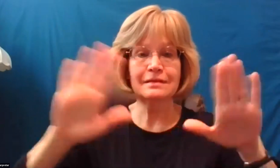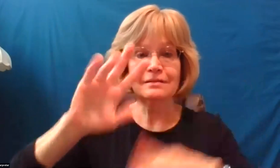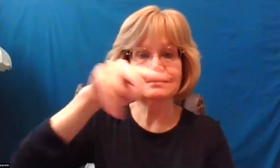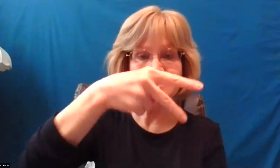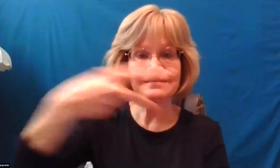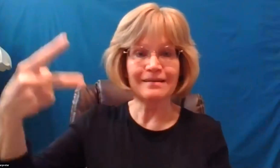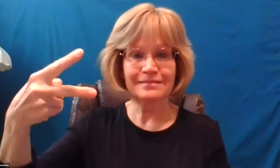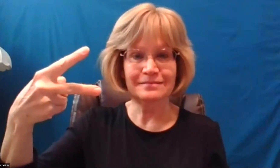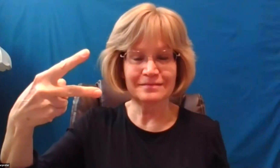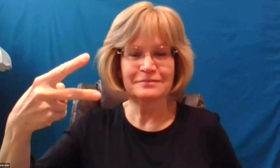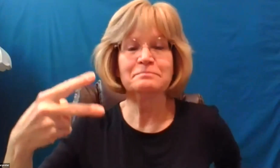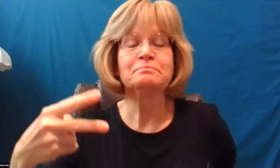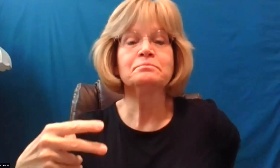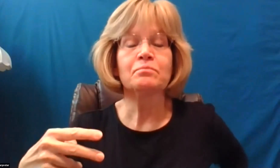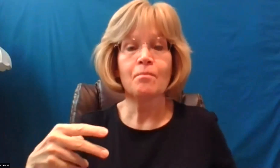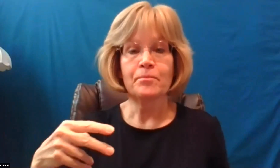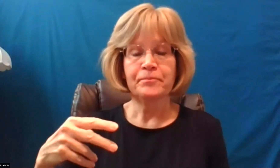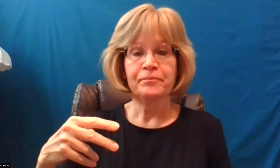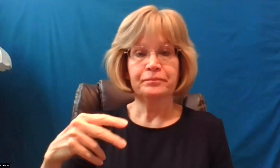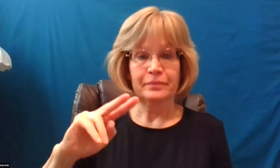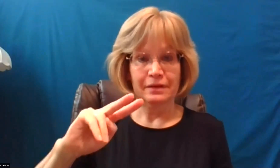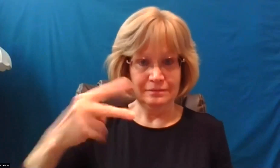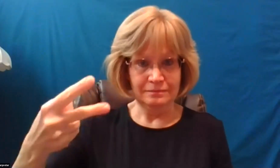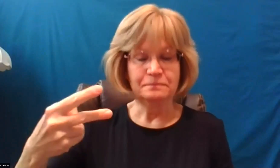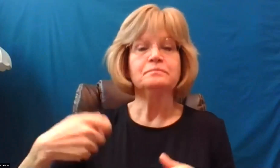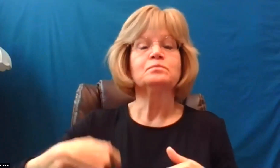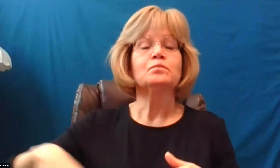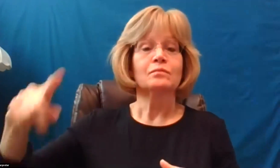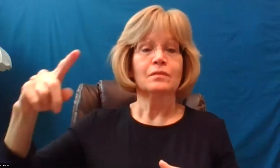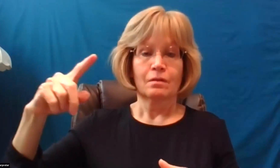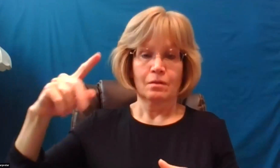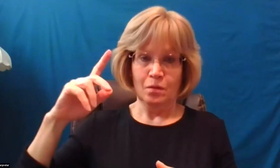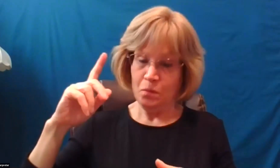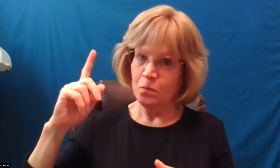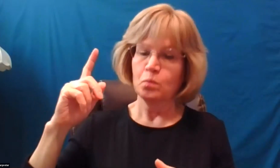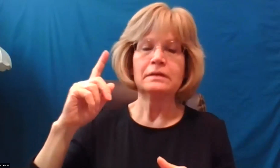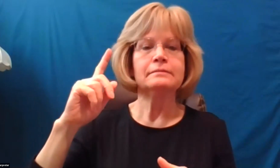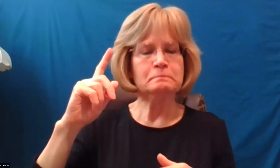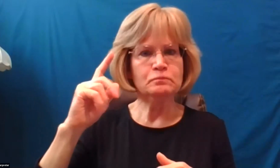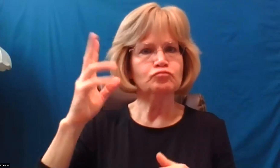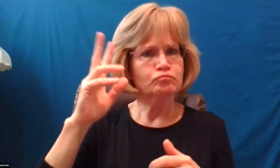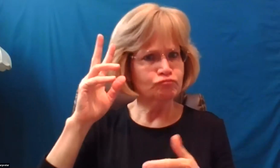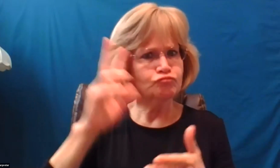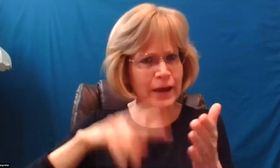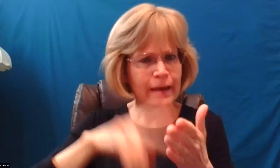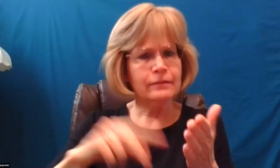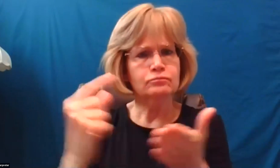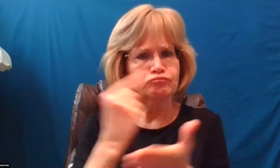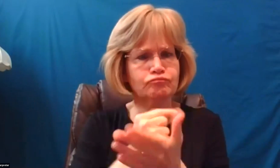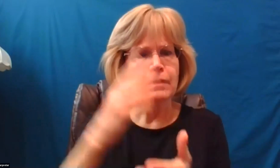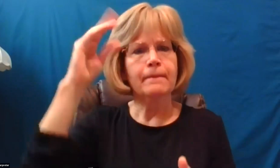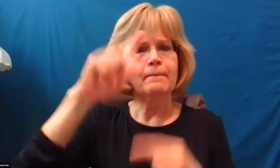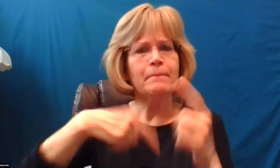Advent. And we hear in the scriptures that Pastor Gary will read to us in just a little bit about a man named